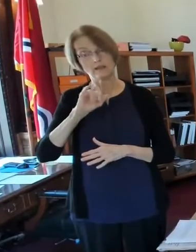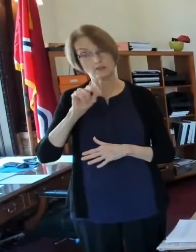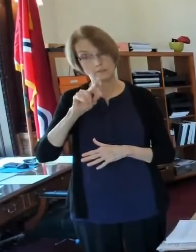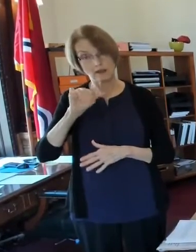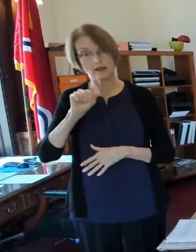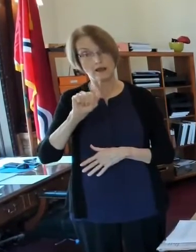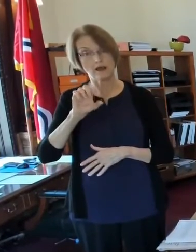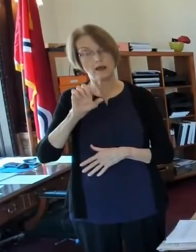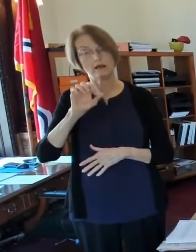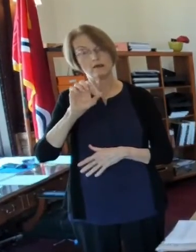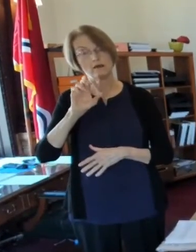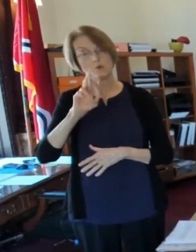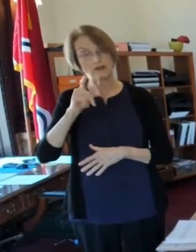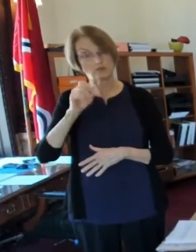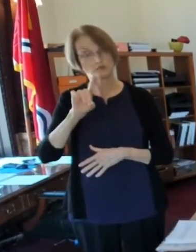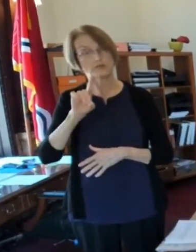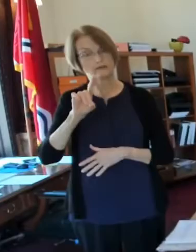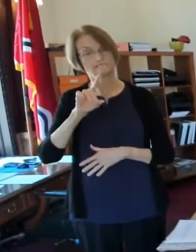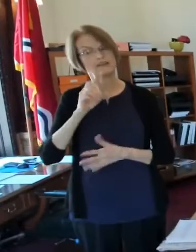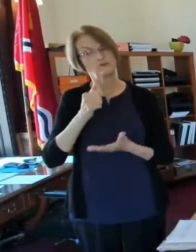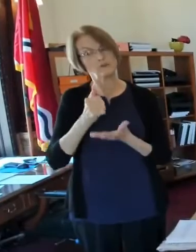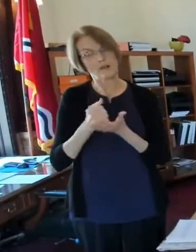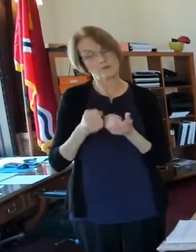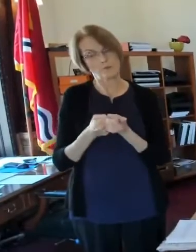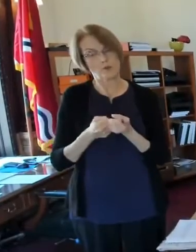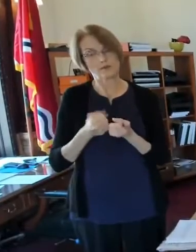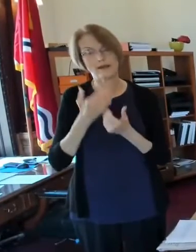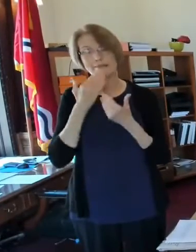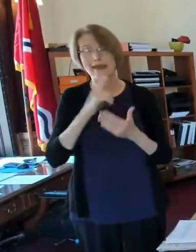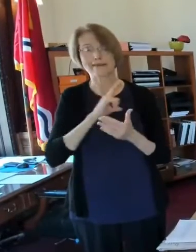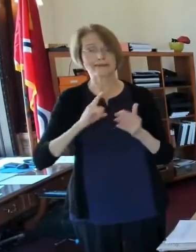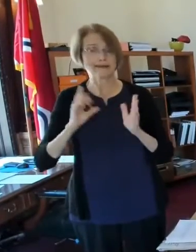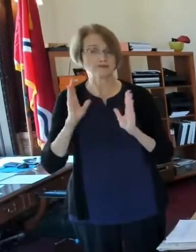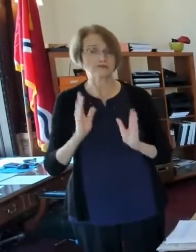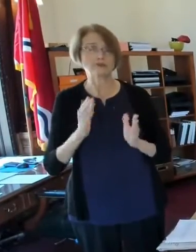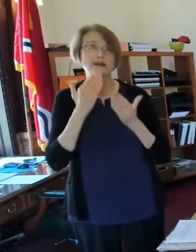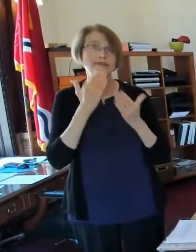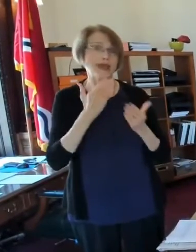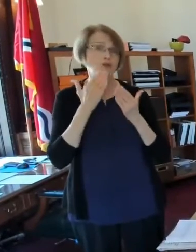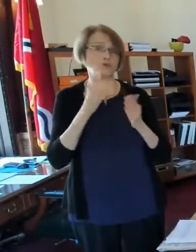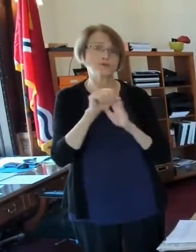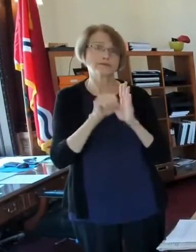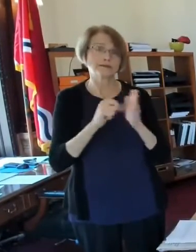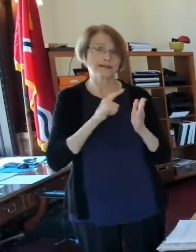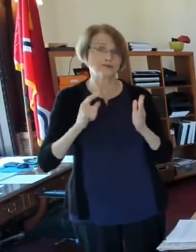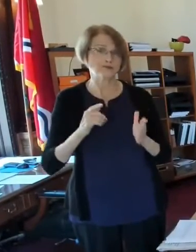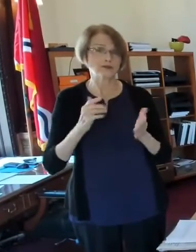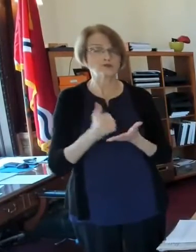very helpful in that. So we thank the Missouri Legislature as well for helping to fund this.